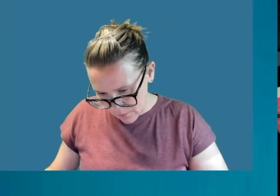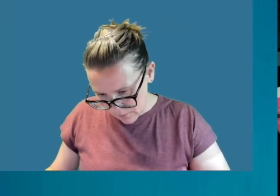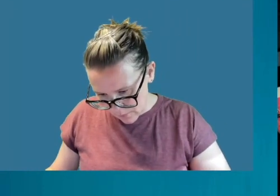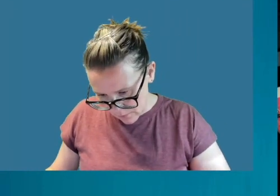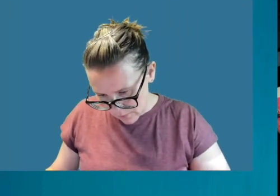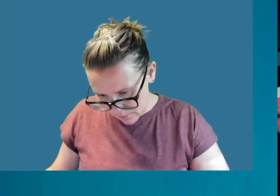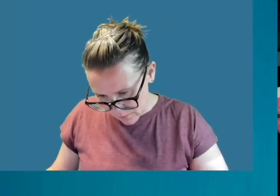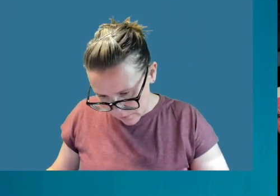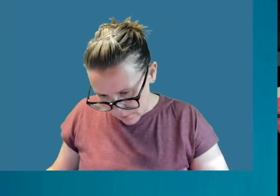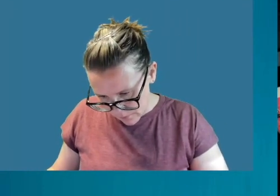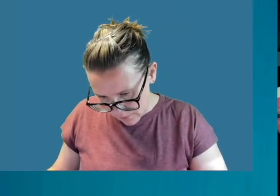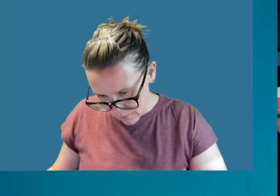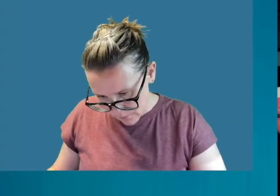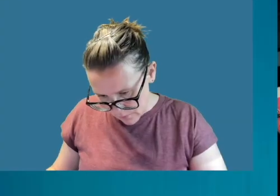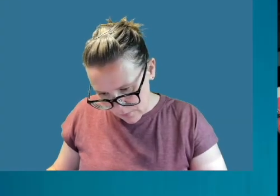it down.